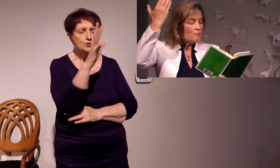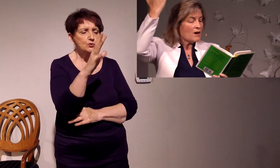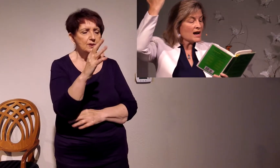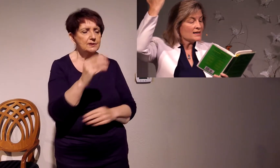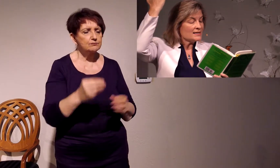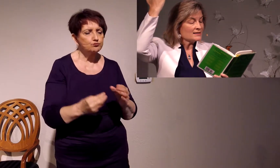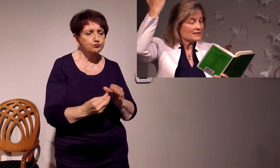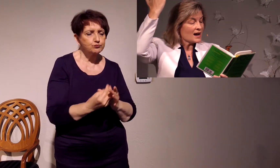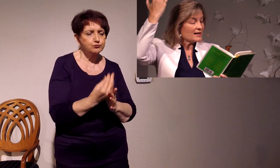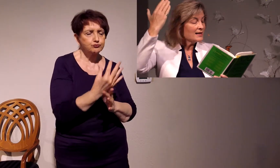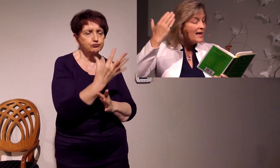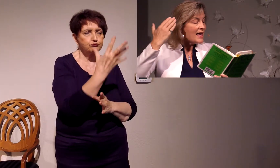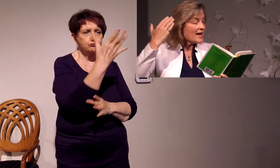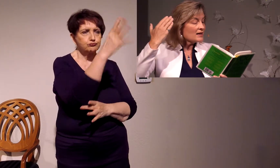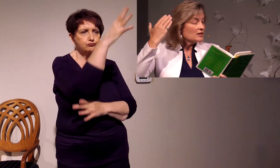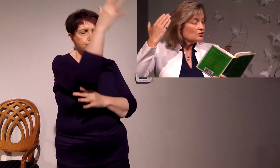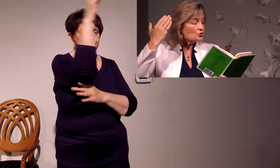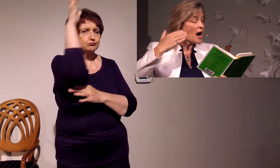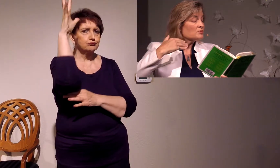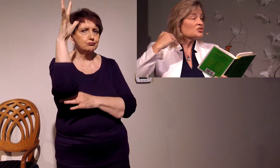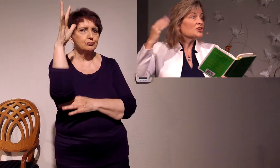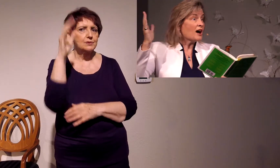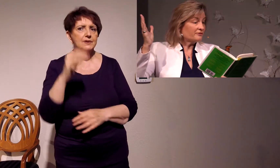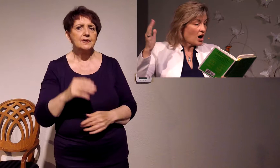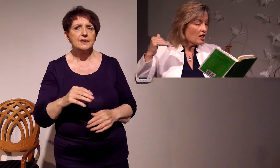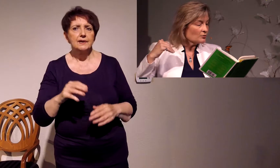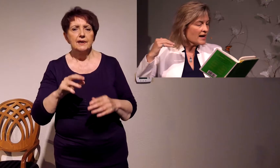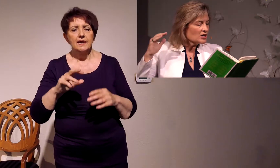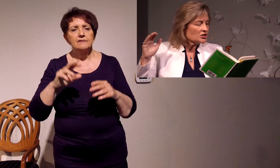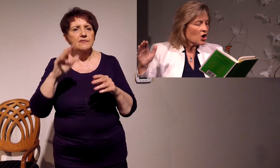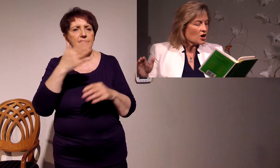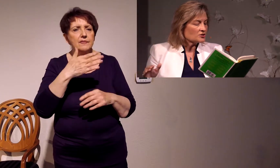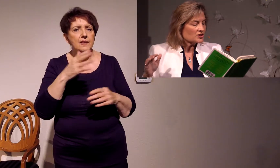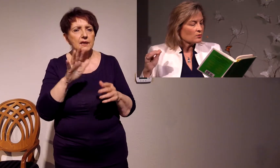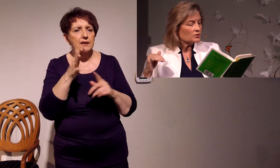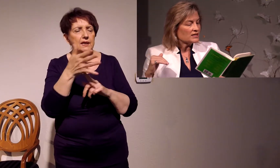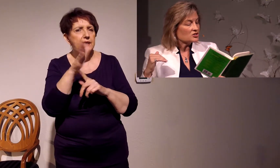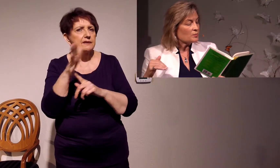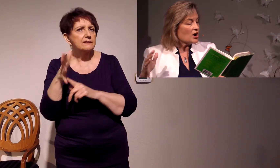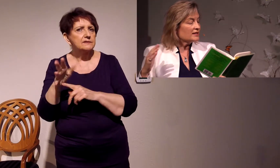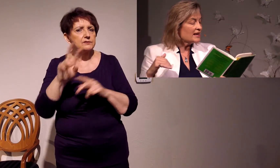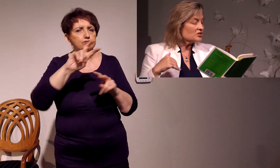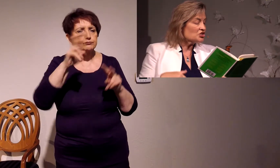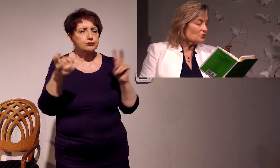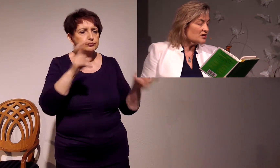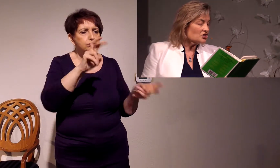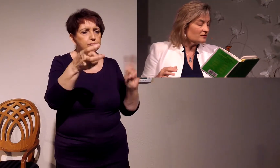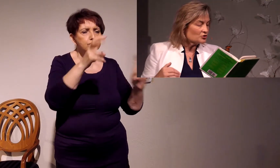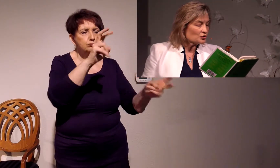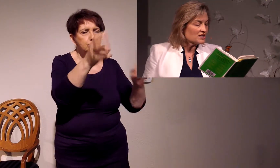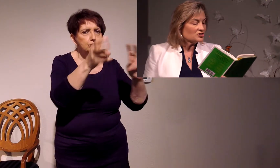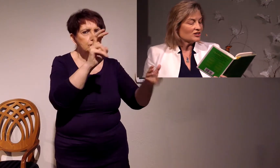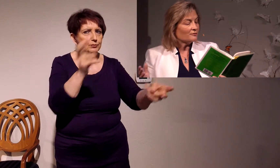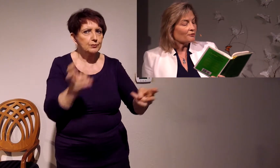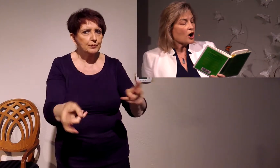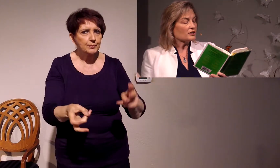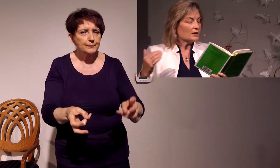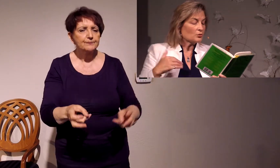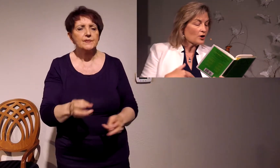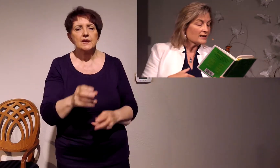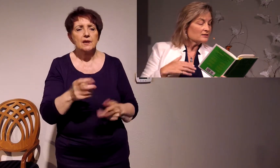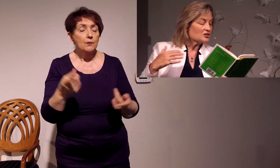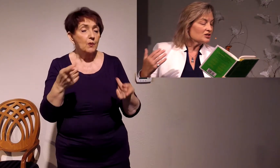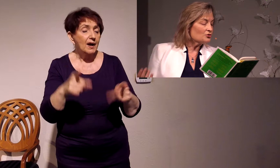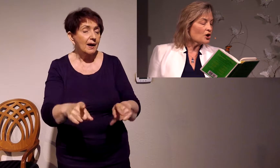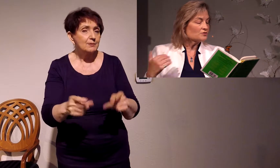tallest, mightiest height, and drops stuff all around our yards that will then spawn the next generation of trees, and the frog